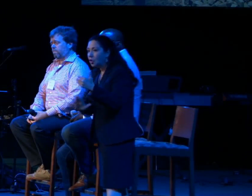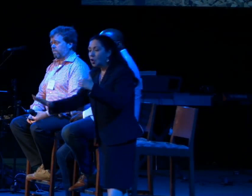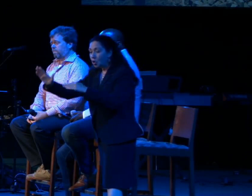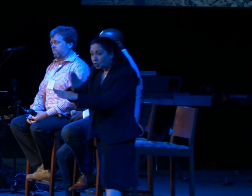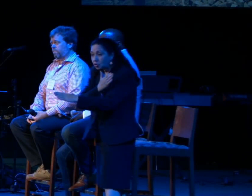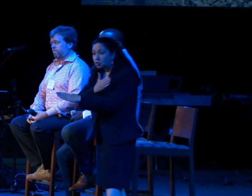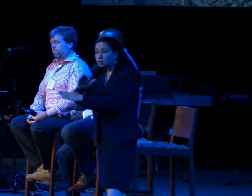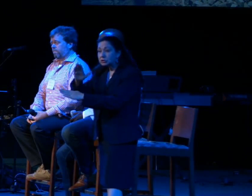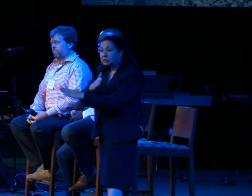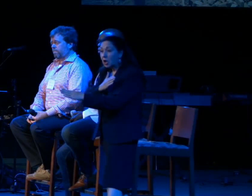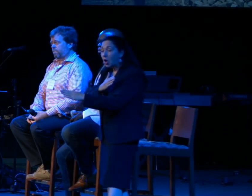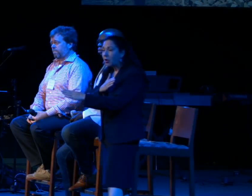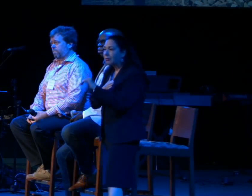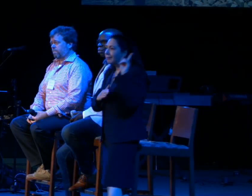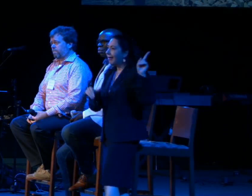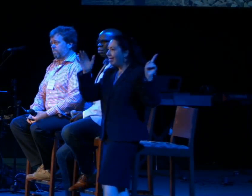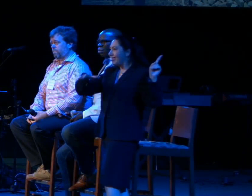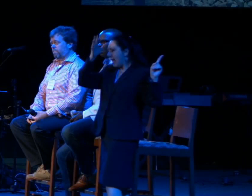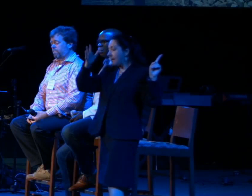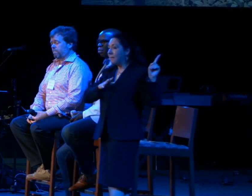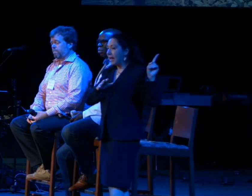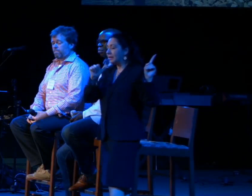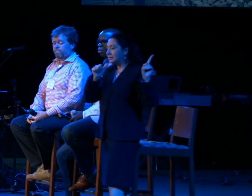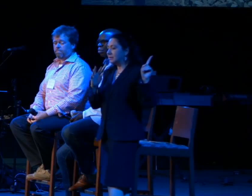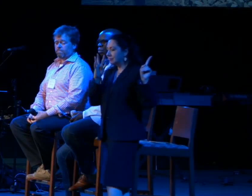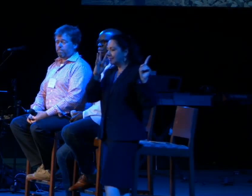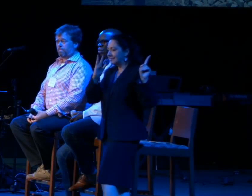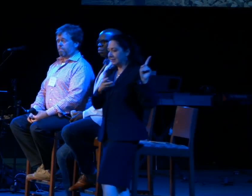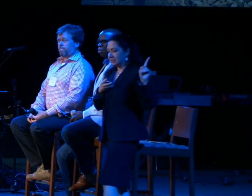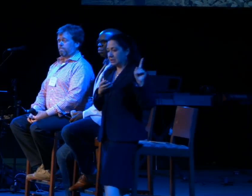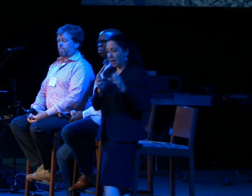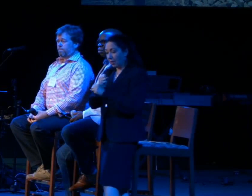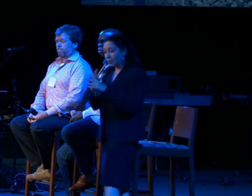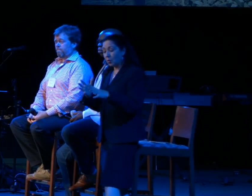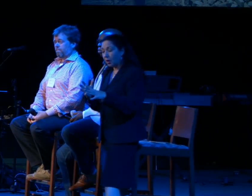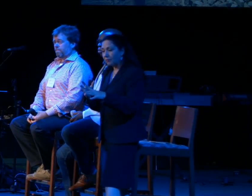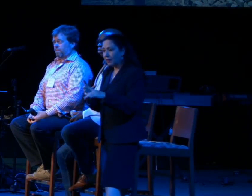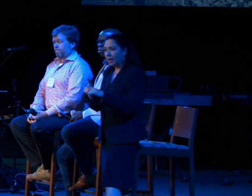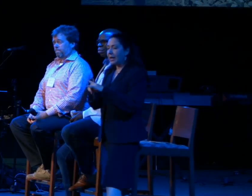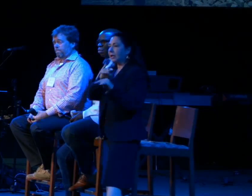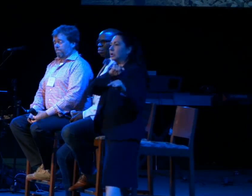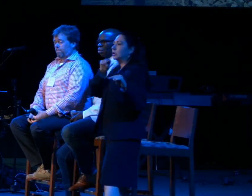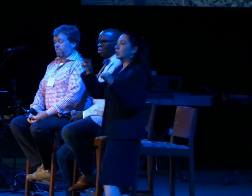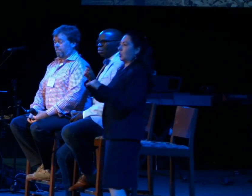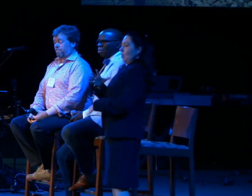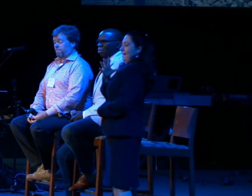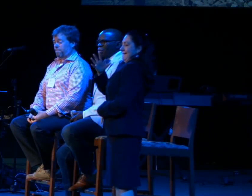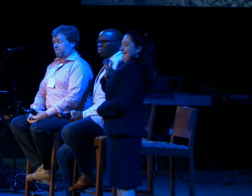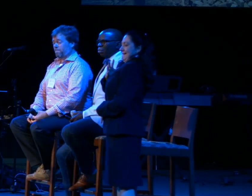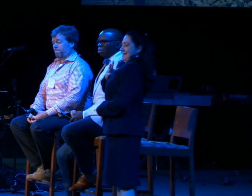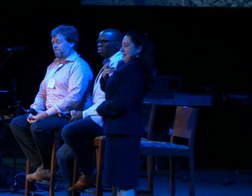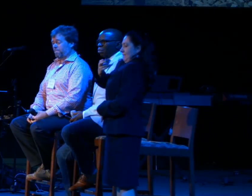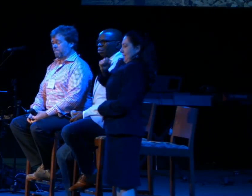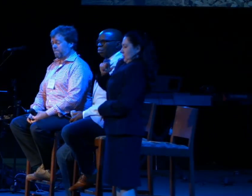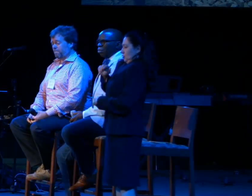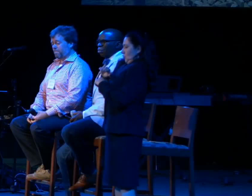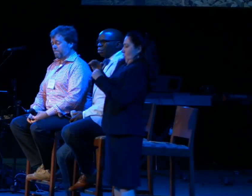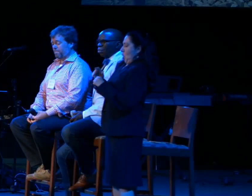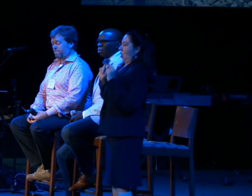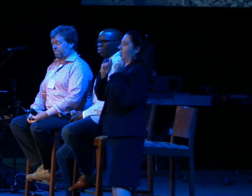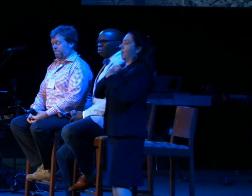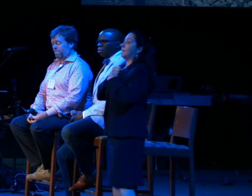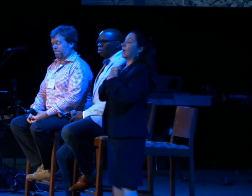He didn't deny the reality of the rubble. Instead of in the marble halls of a concert place, he put on